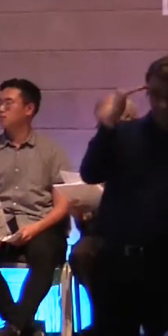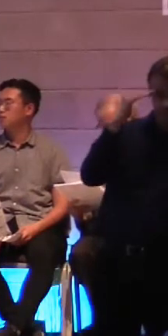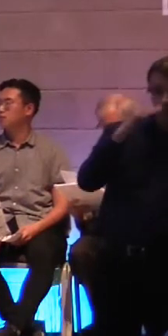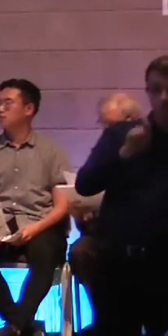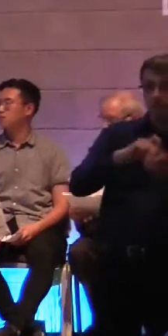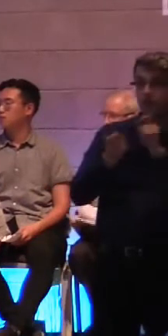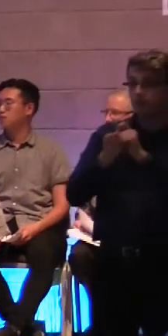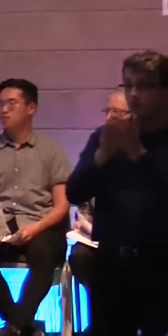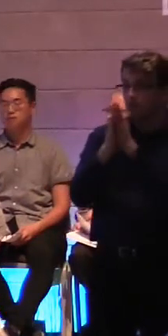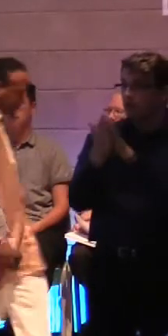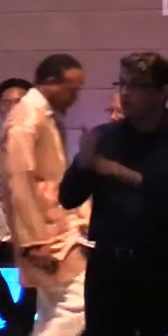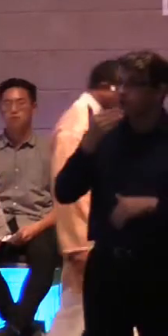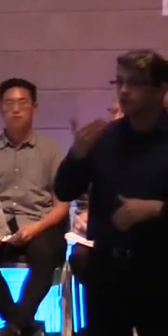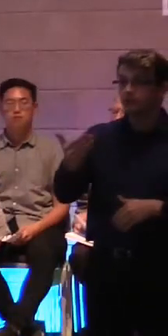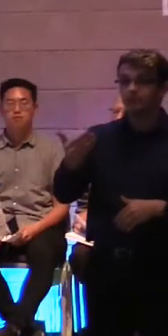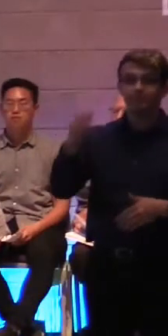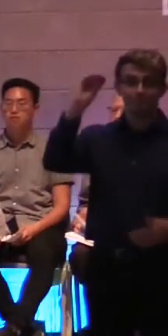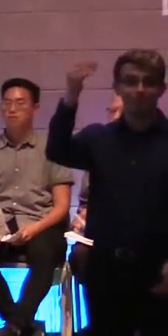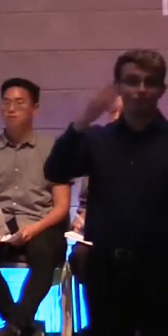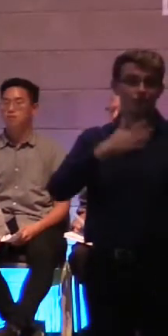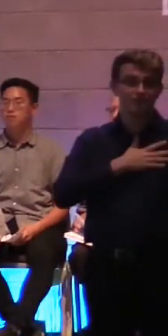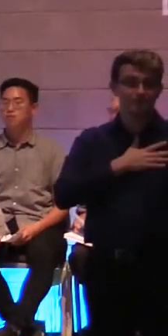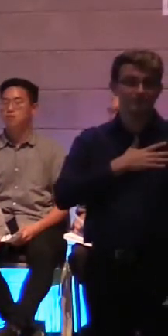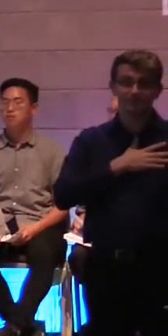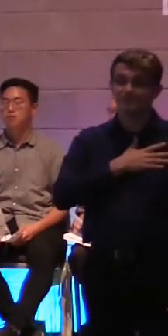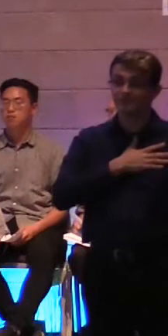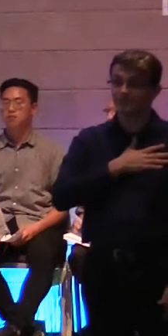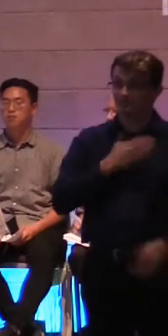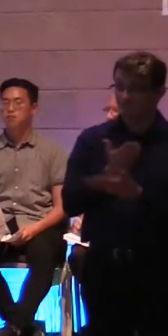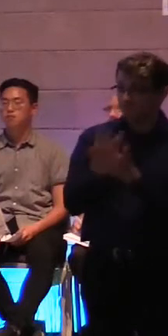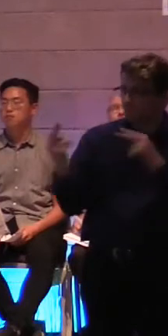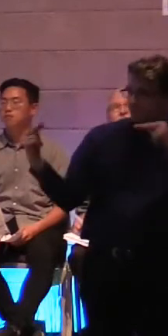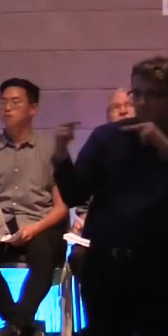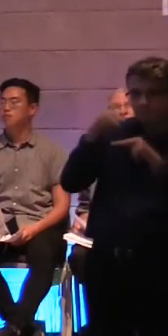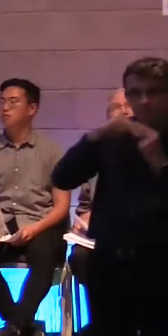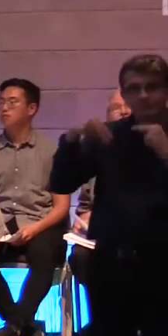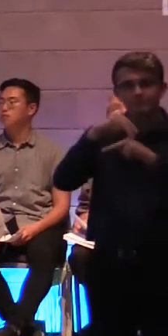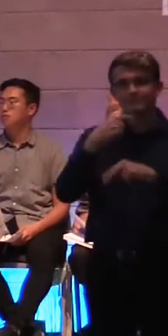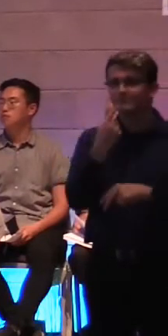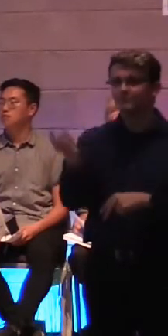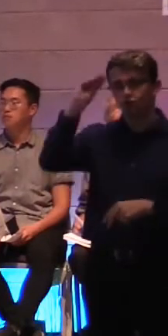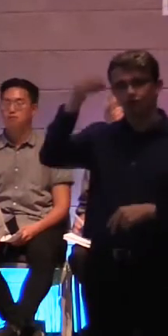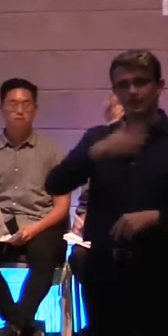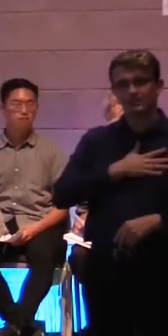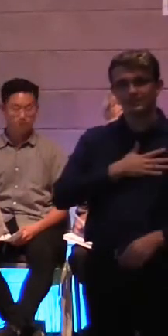what we call grace. Just look at somebody next to you and say, grace.